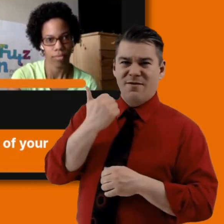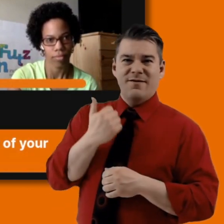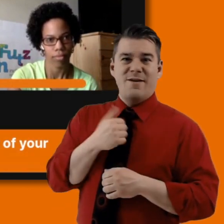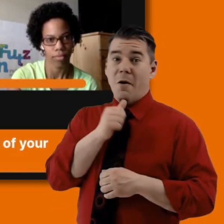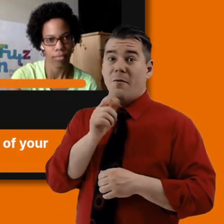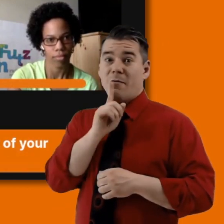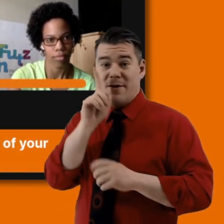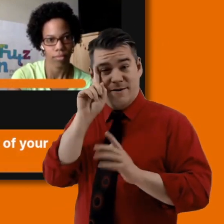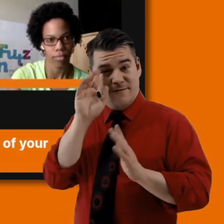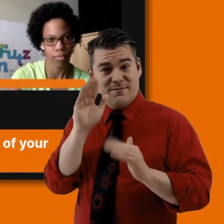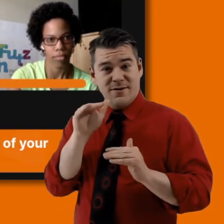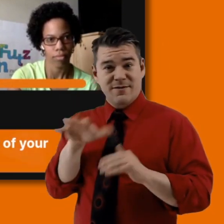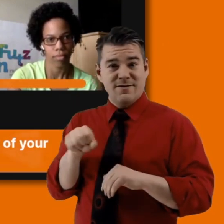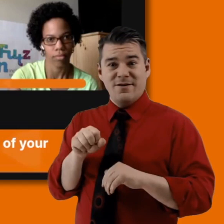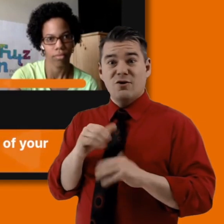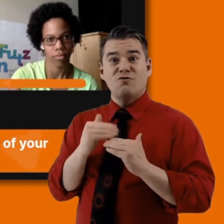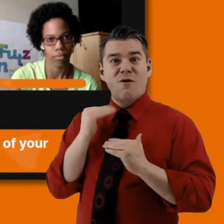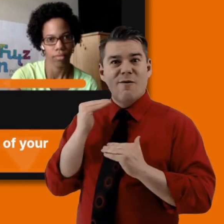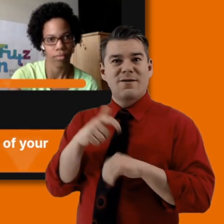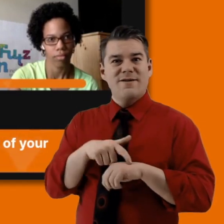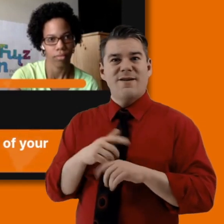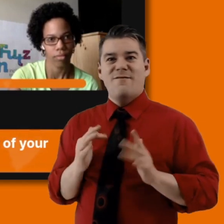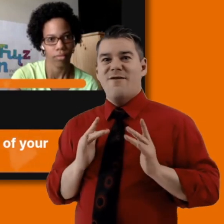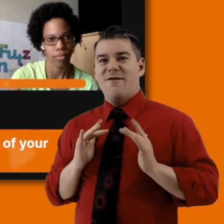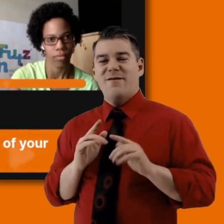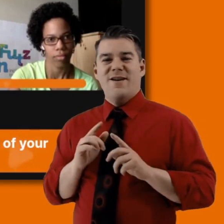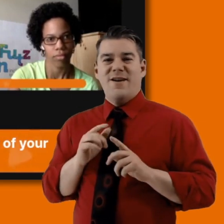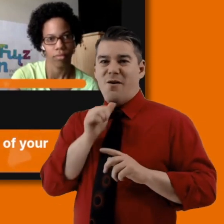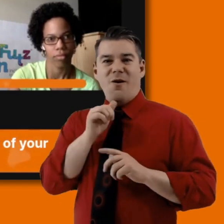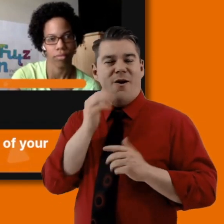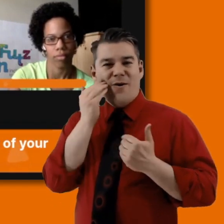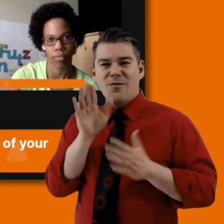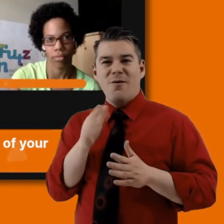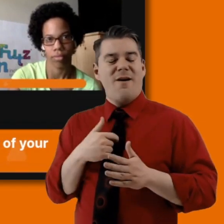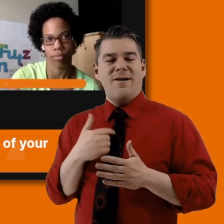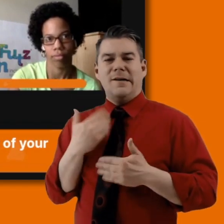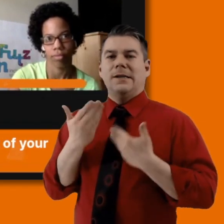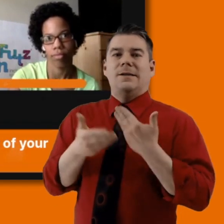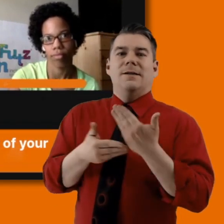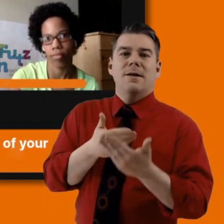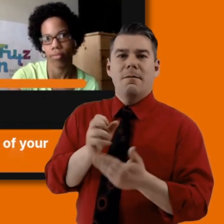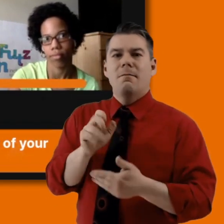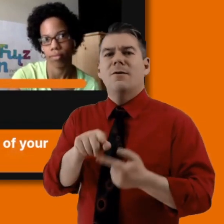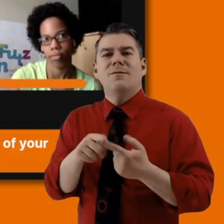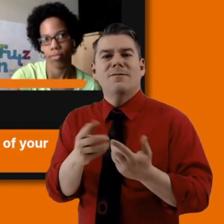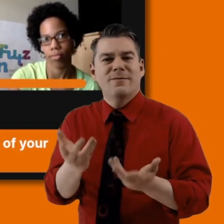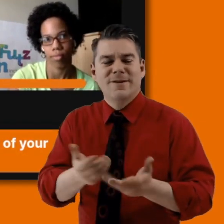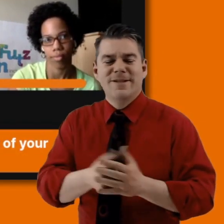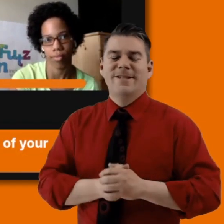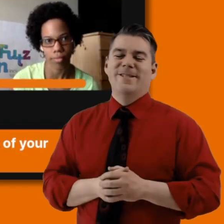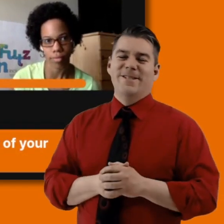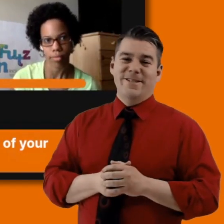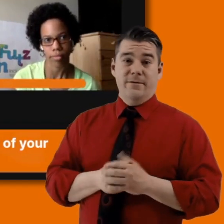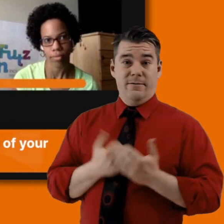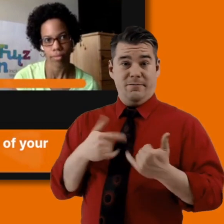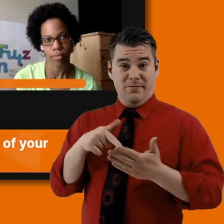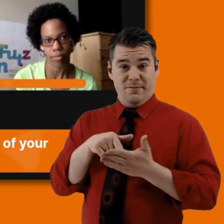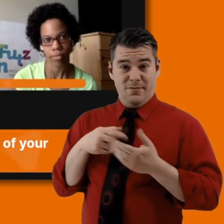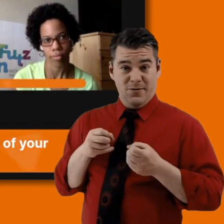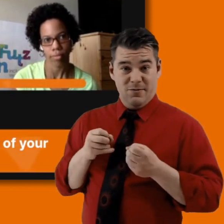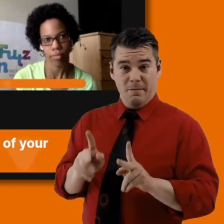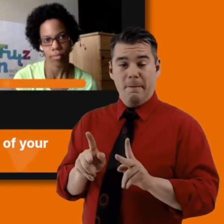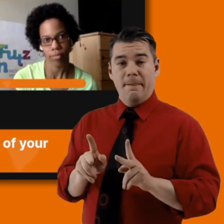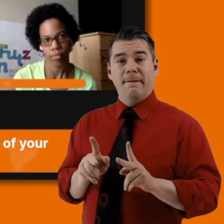really expected to take that much time off. And I didn't know what I would end up going back to. So this